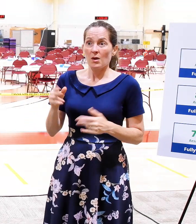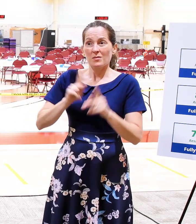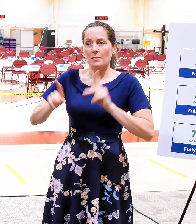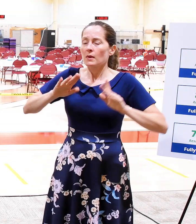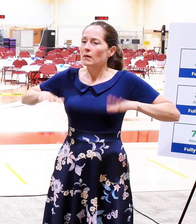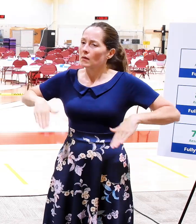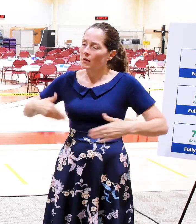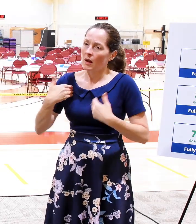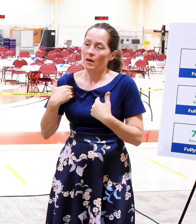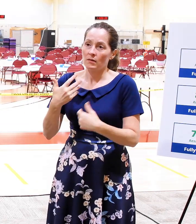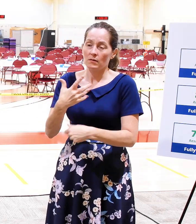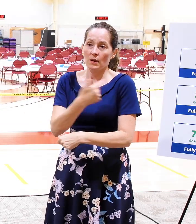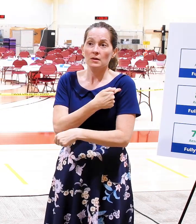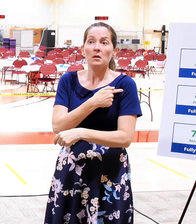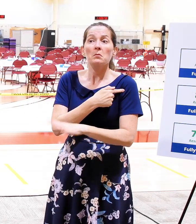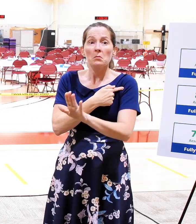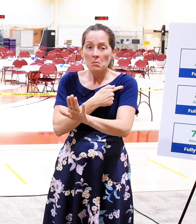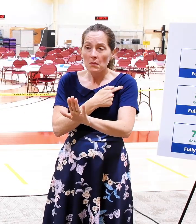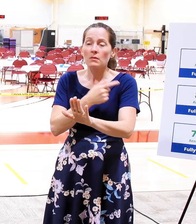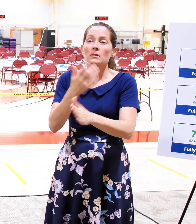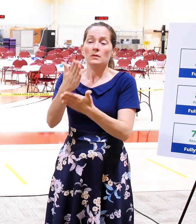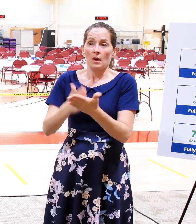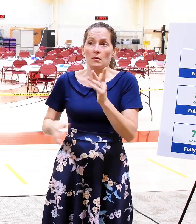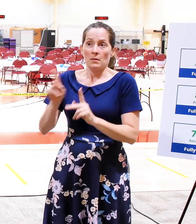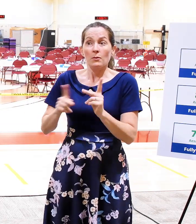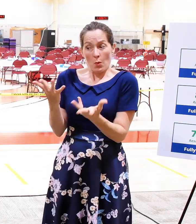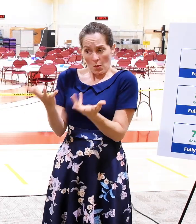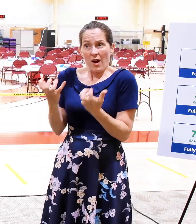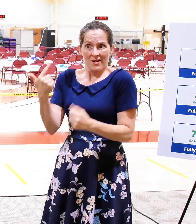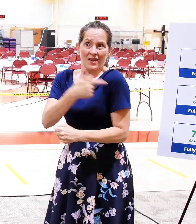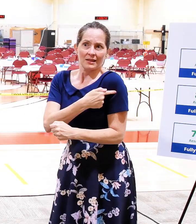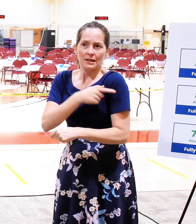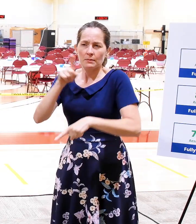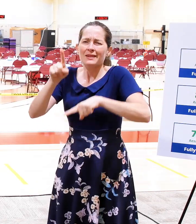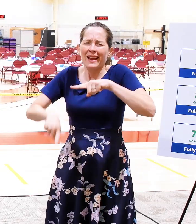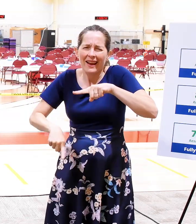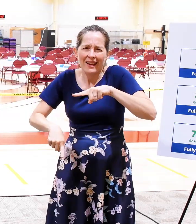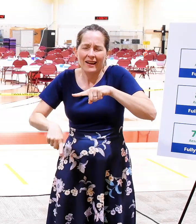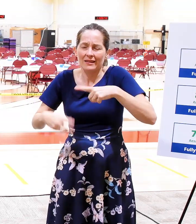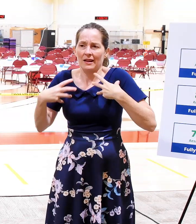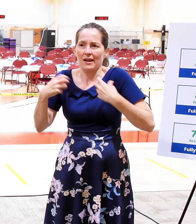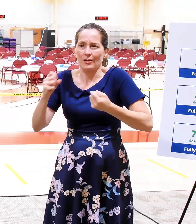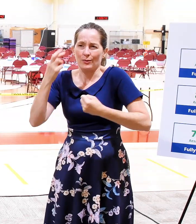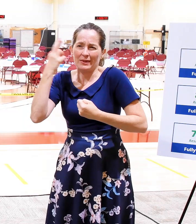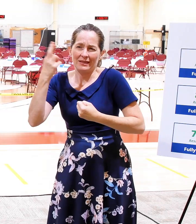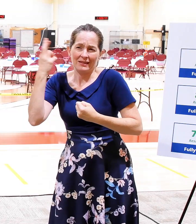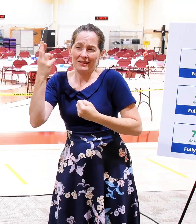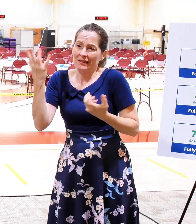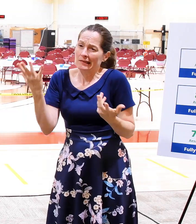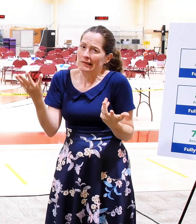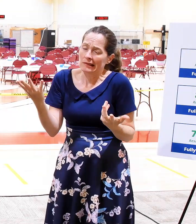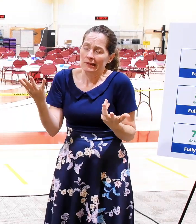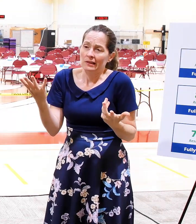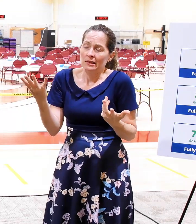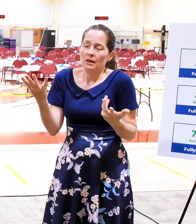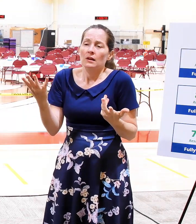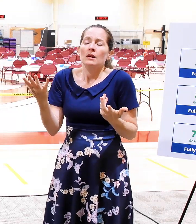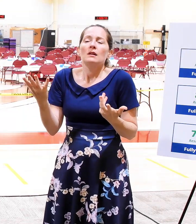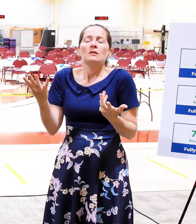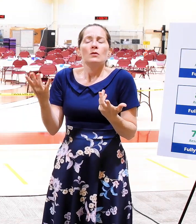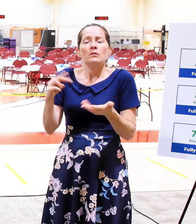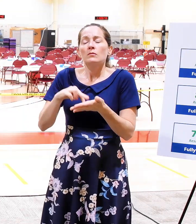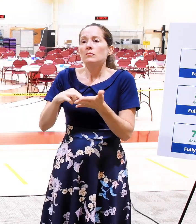get vaccines. It is our responsibility as a community to get vaccinated to